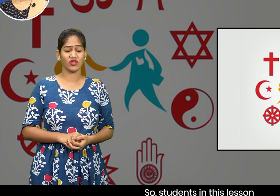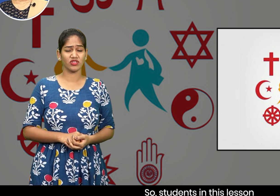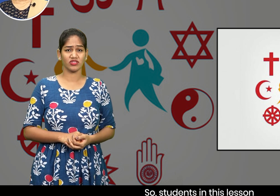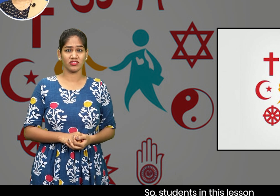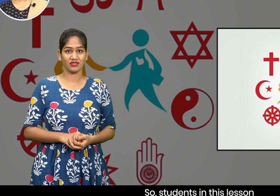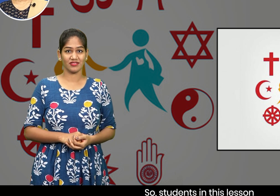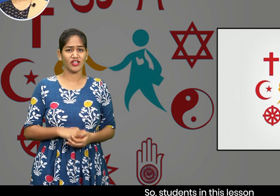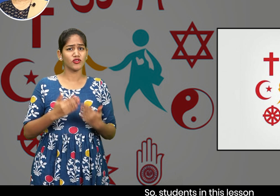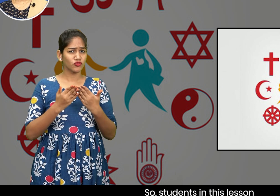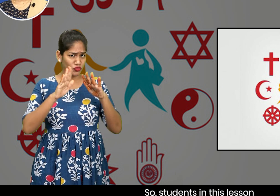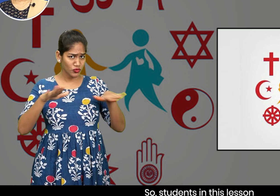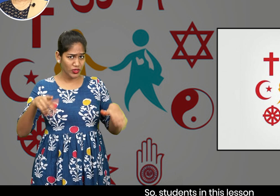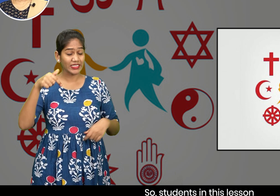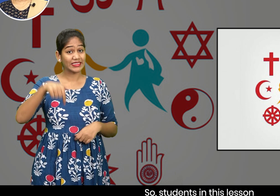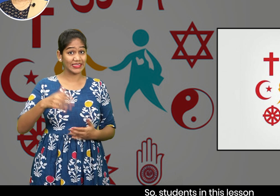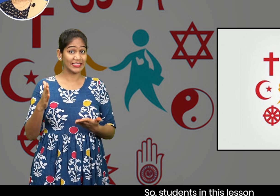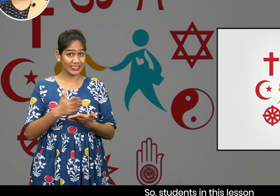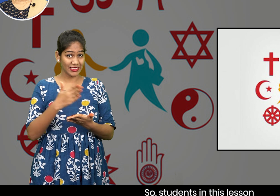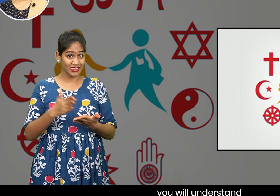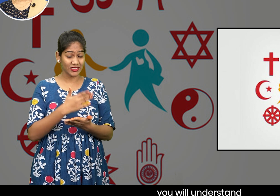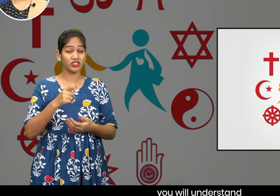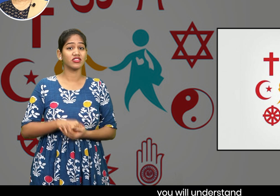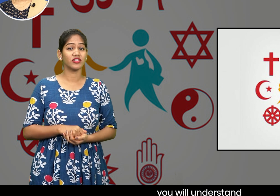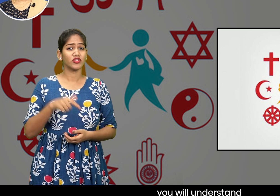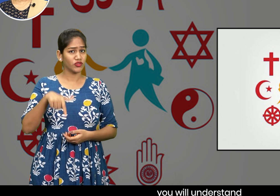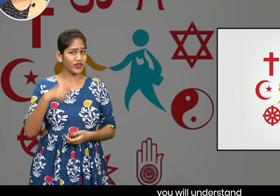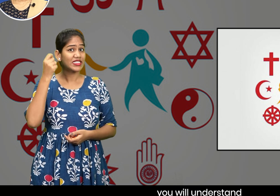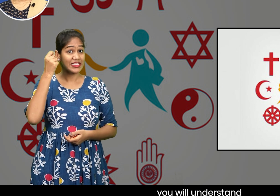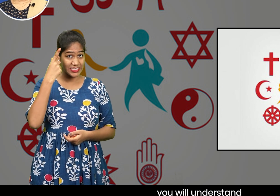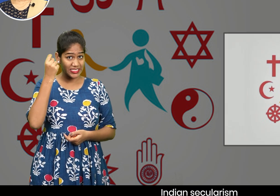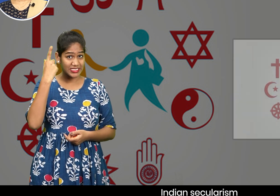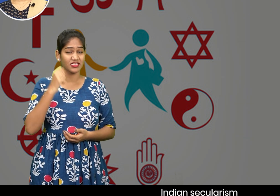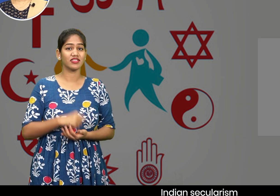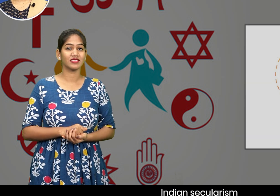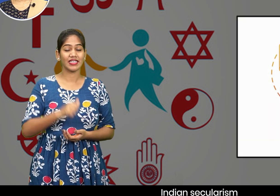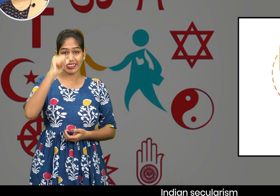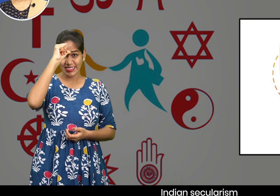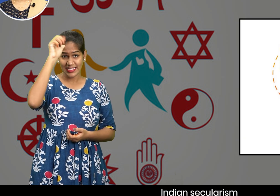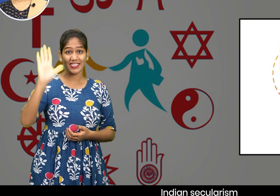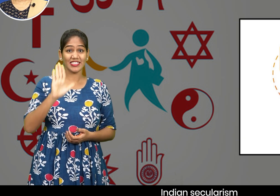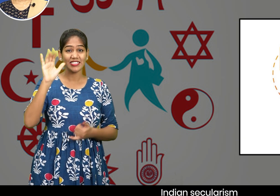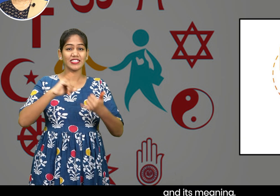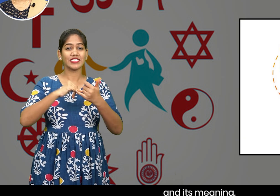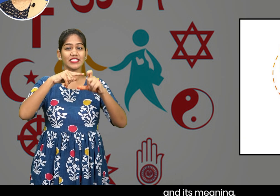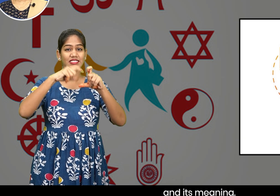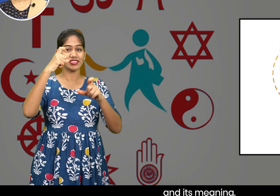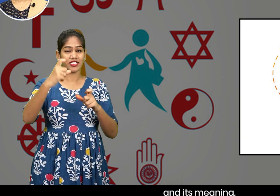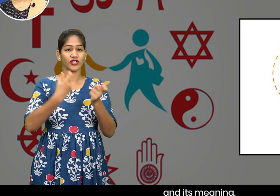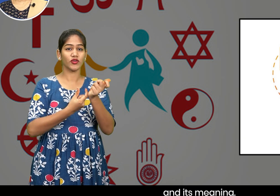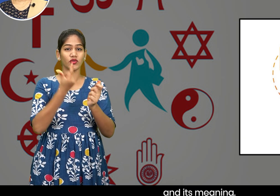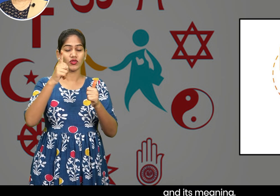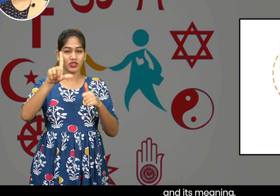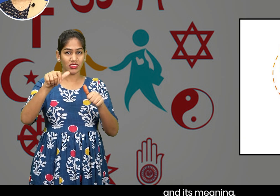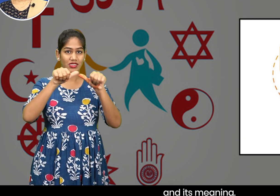So, students, in this lesson, you will understand Indian secularism and its